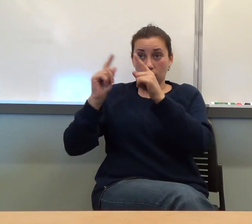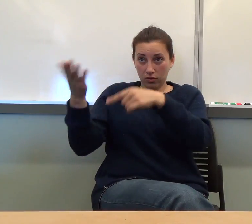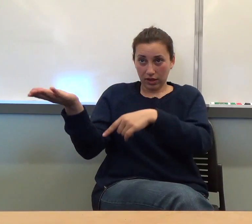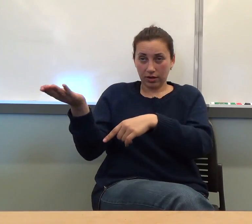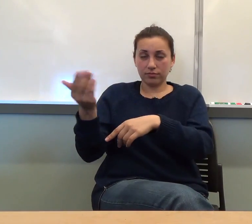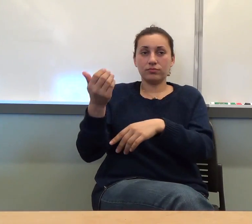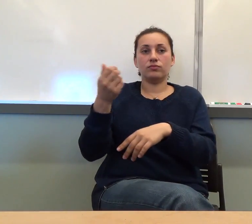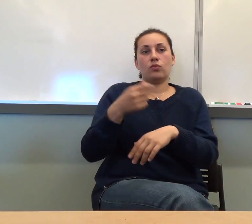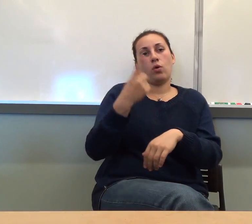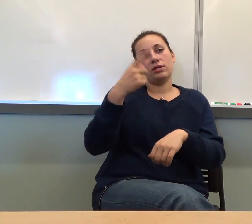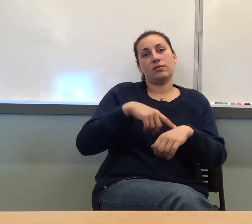$125